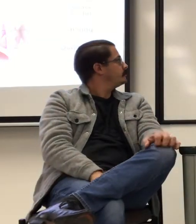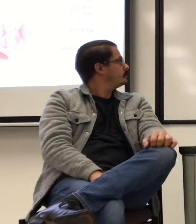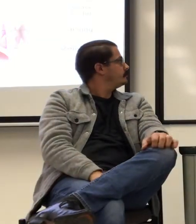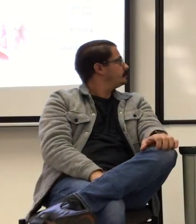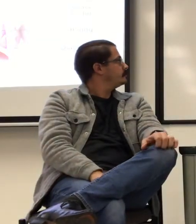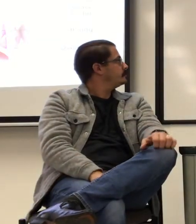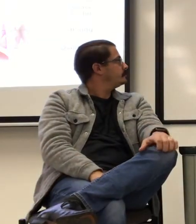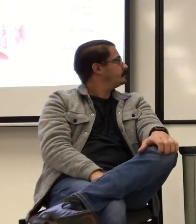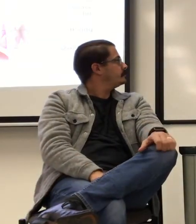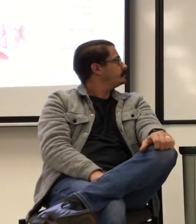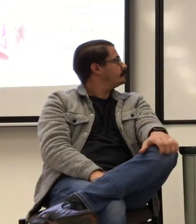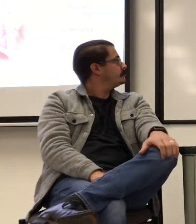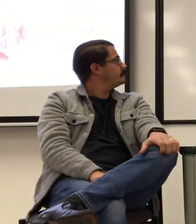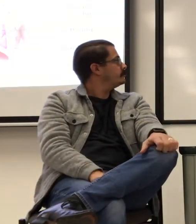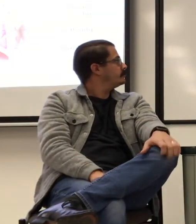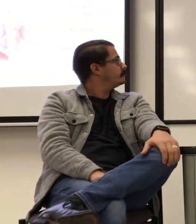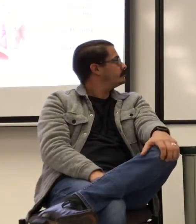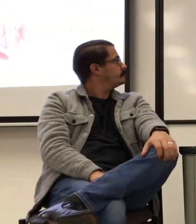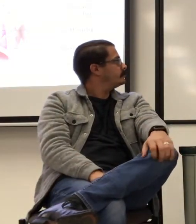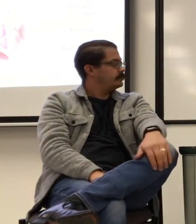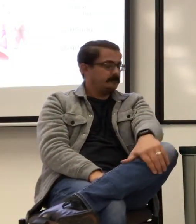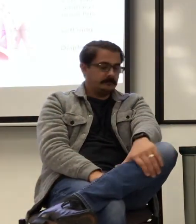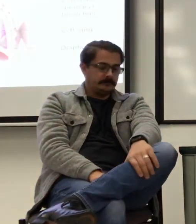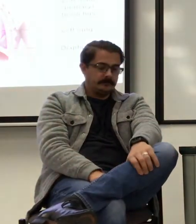muscle. And